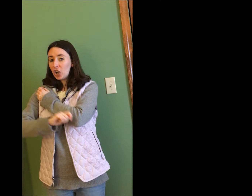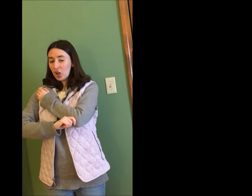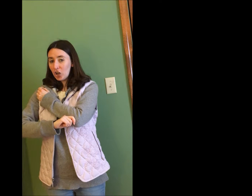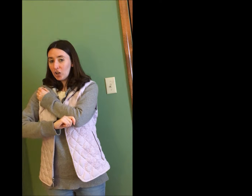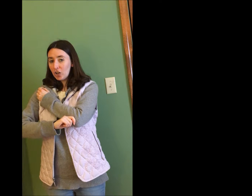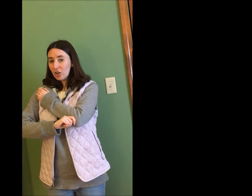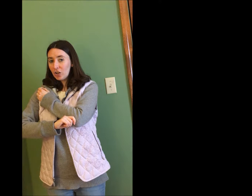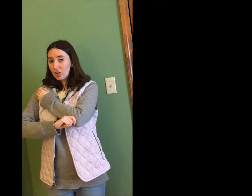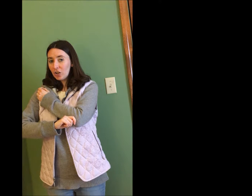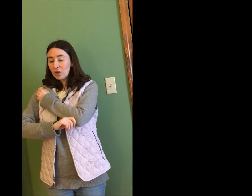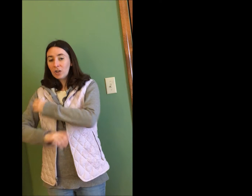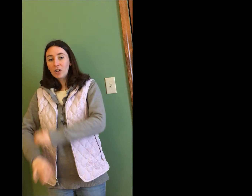Cracker.